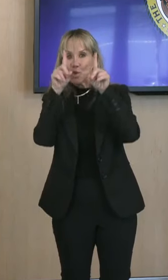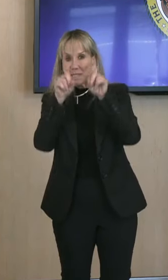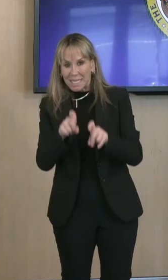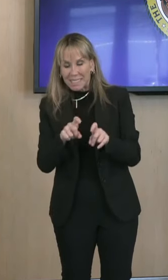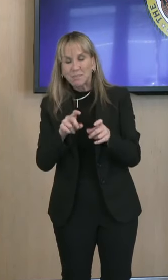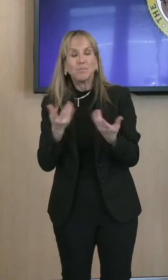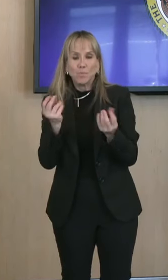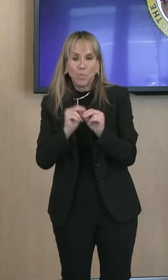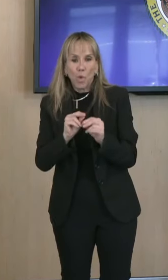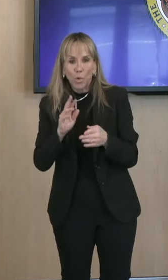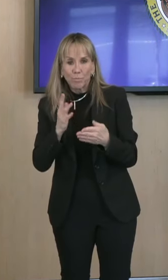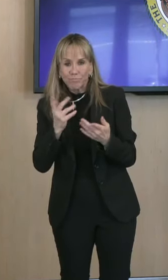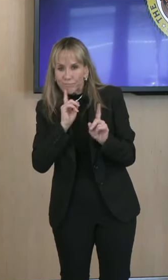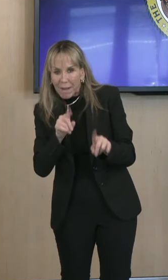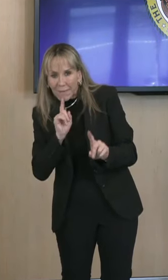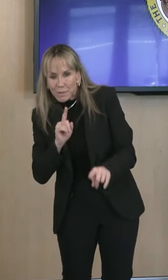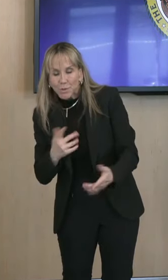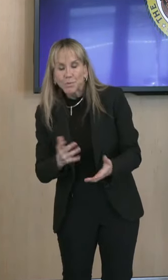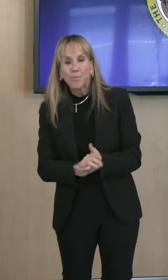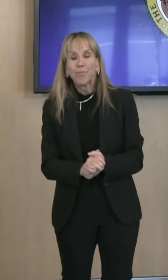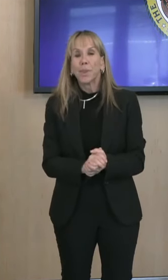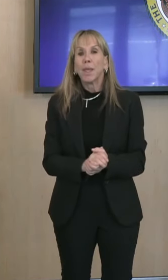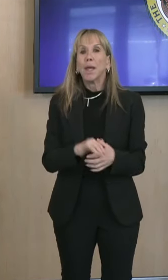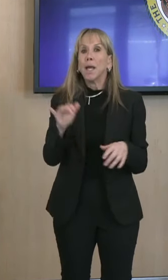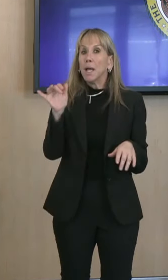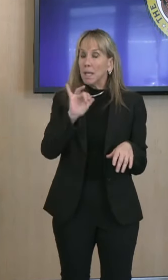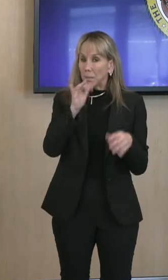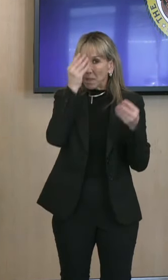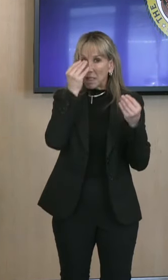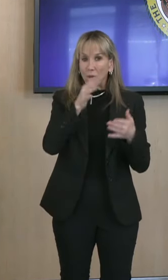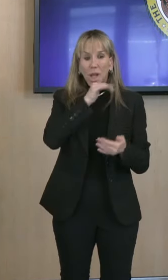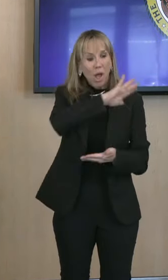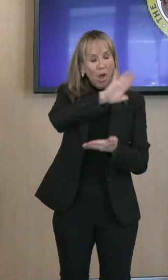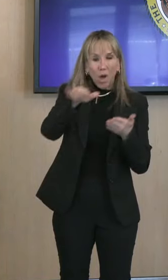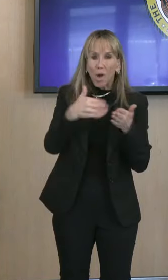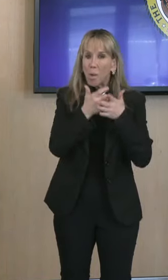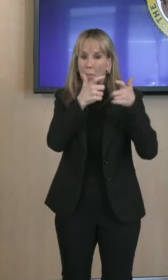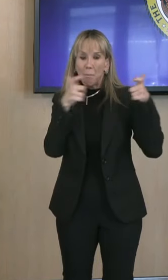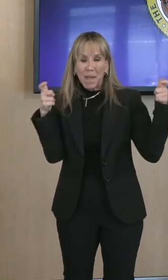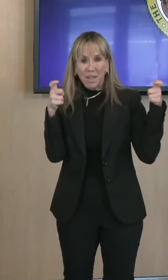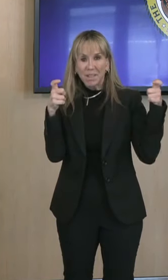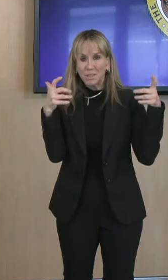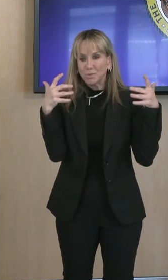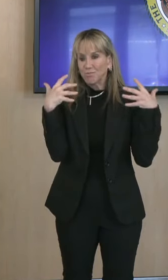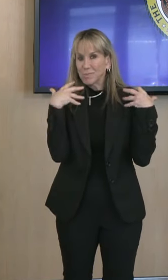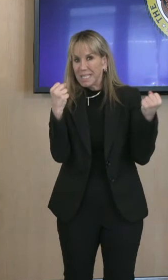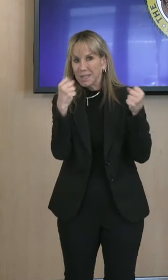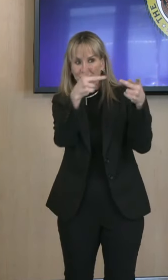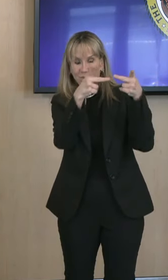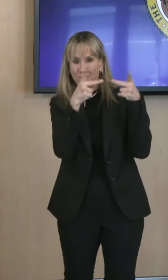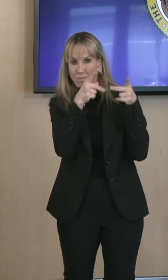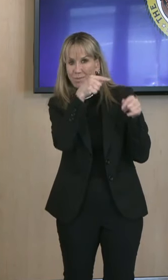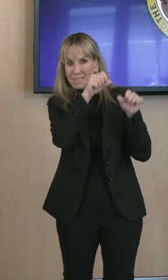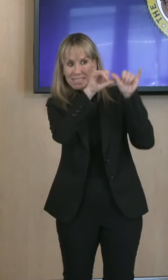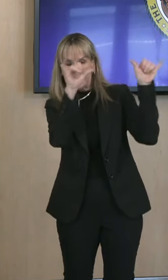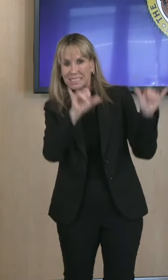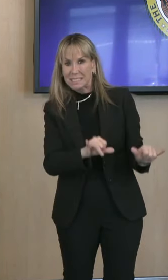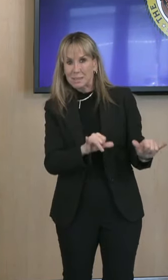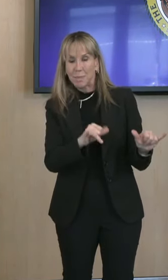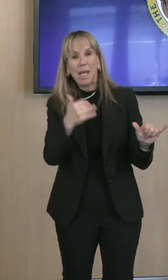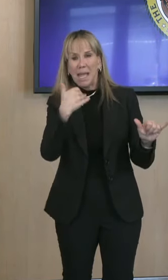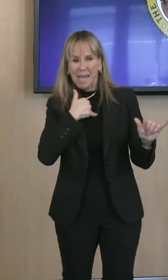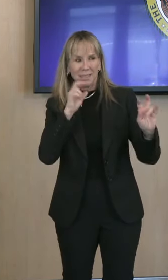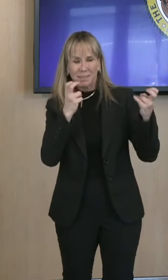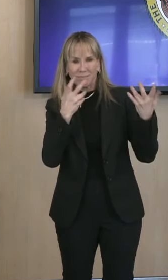and it is true, not every major health system, at least currently, as of at this moment, has